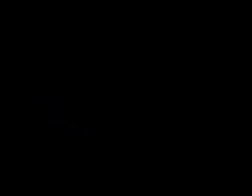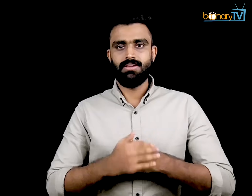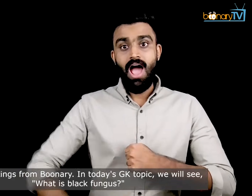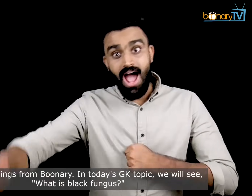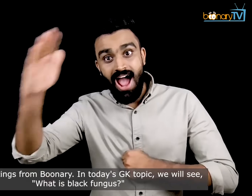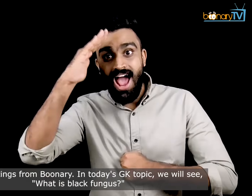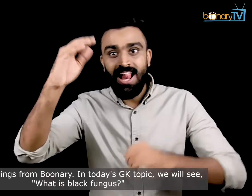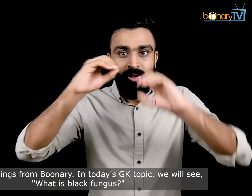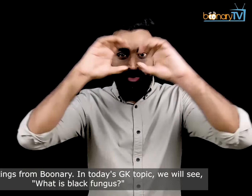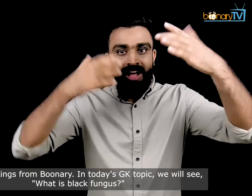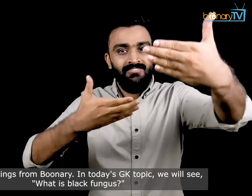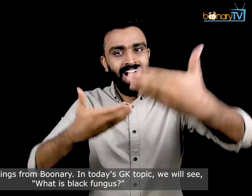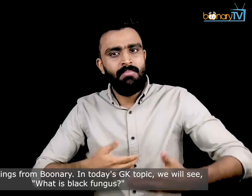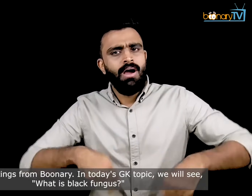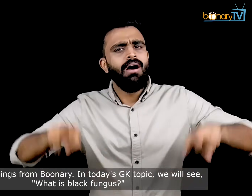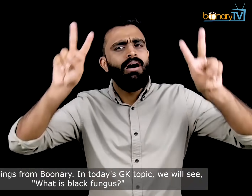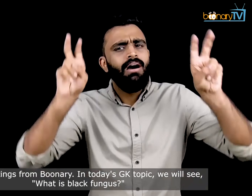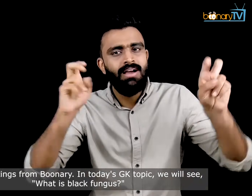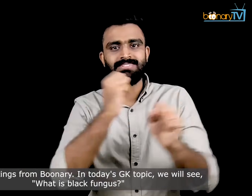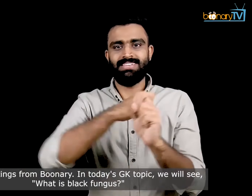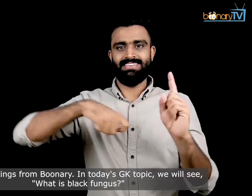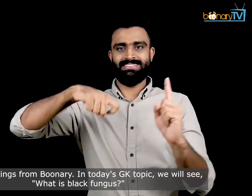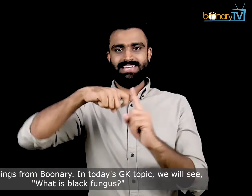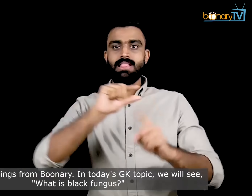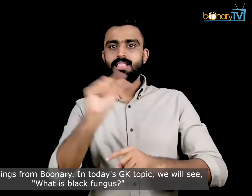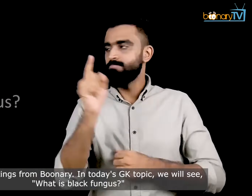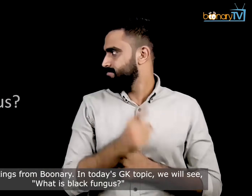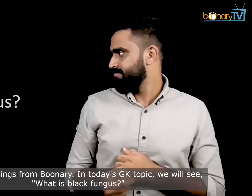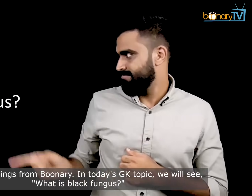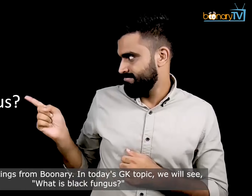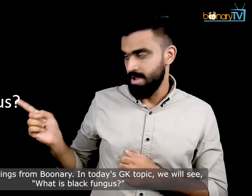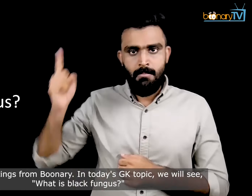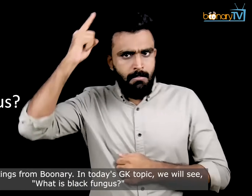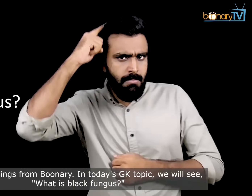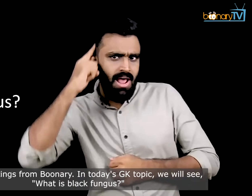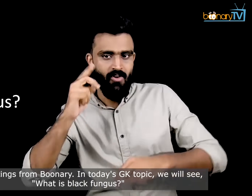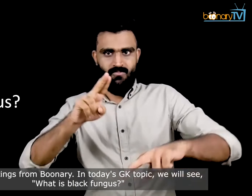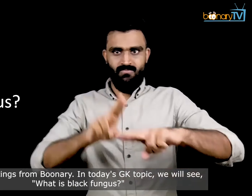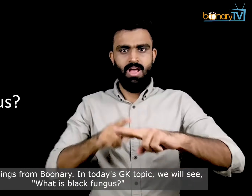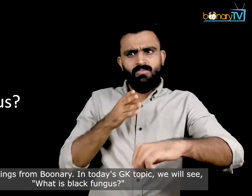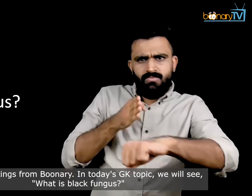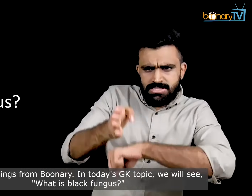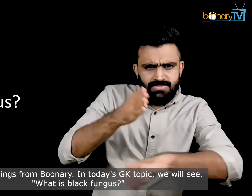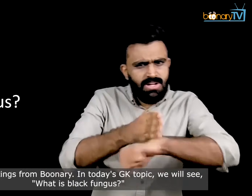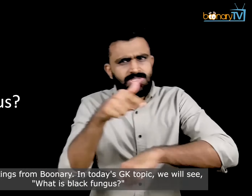Hello, Greetings from Boonary. In today's GK topic, we will see what is black fungus?